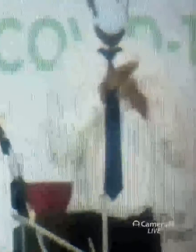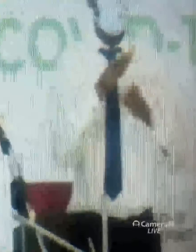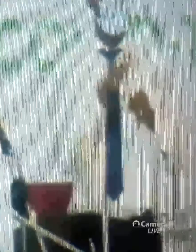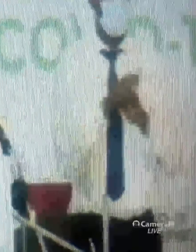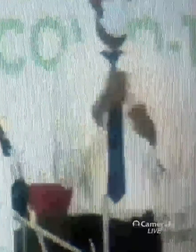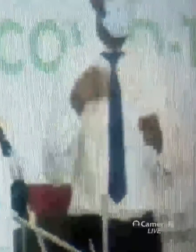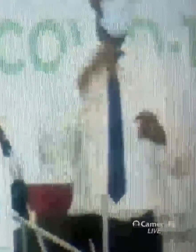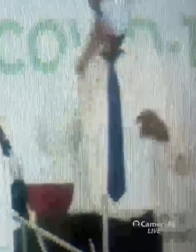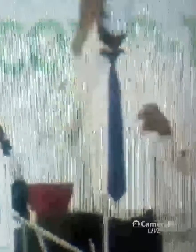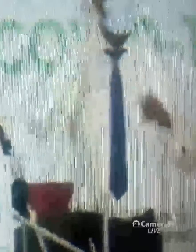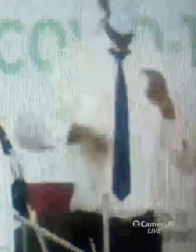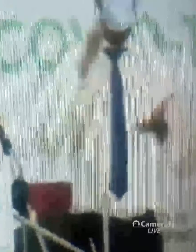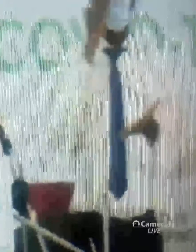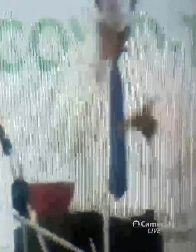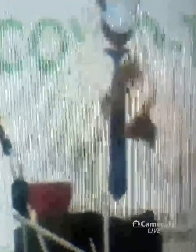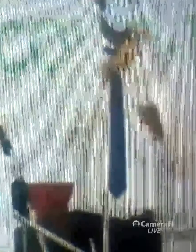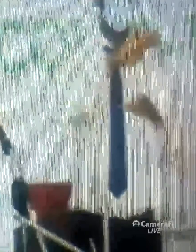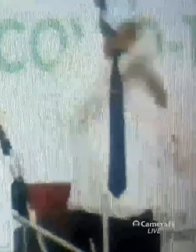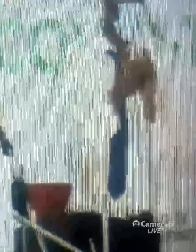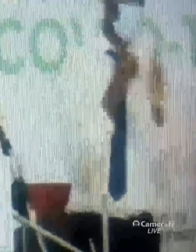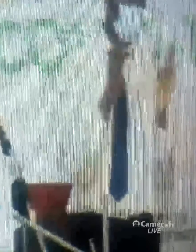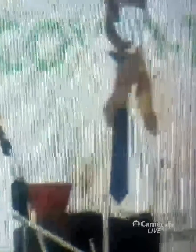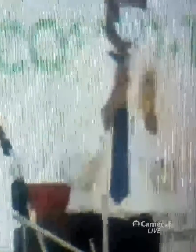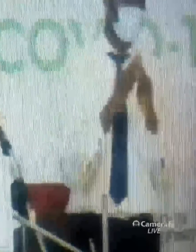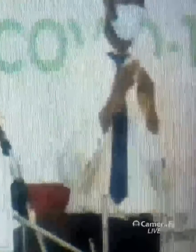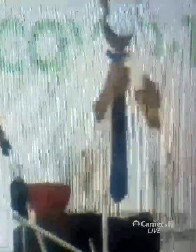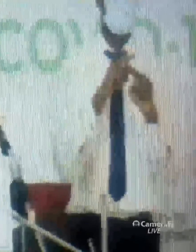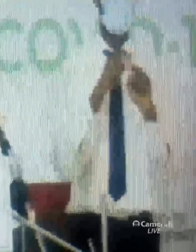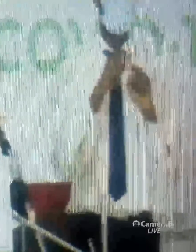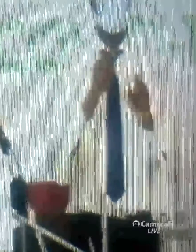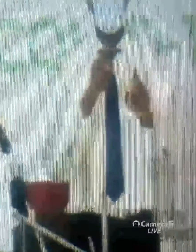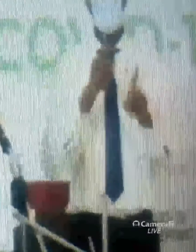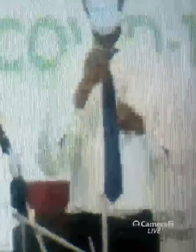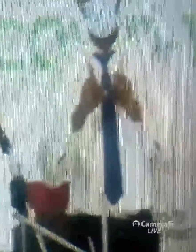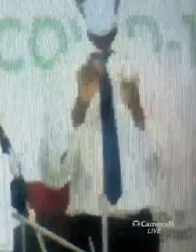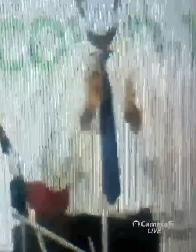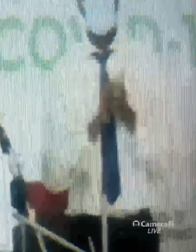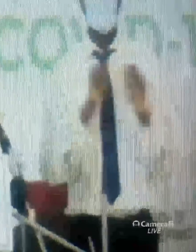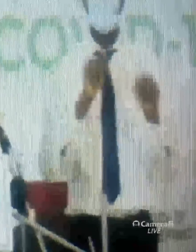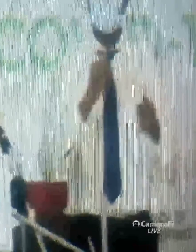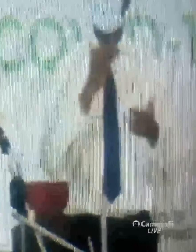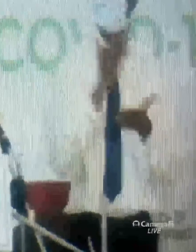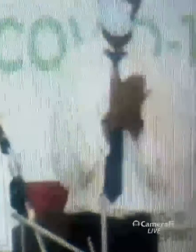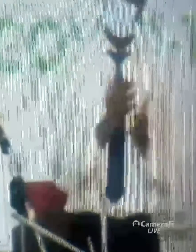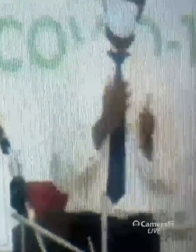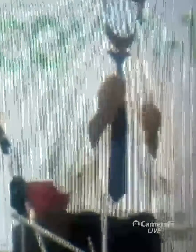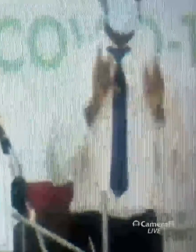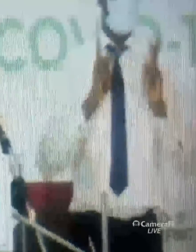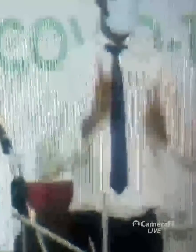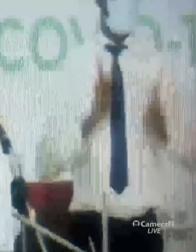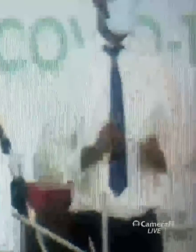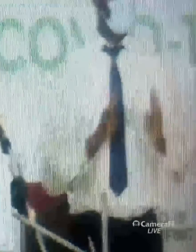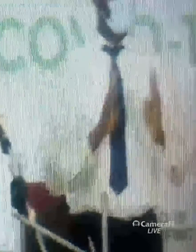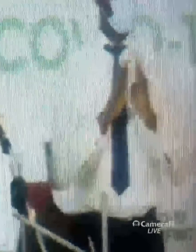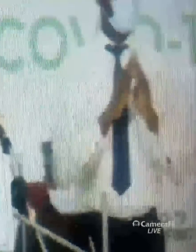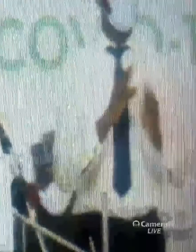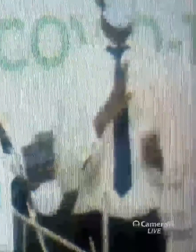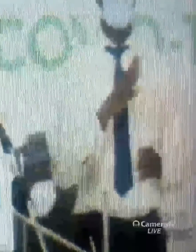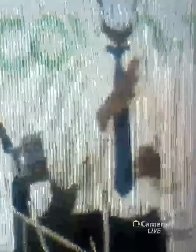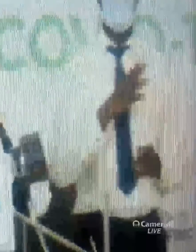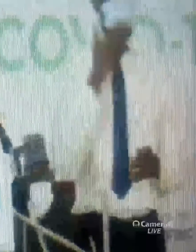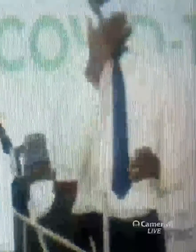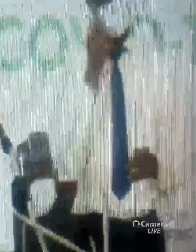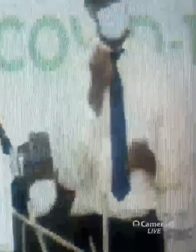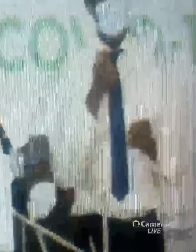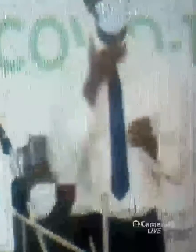single meeting. But for those that can stop, for those that can be done virtually, for the actions that are in our hands, we all